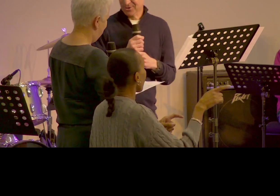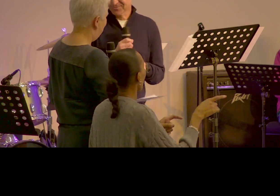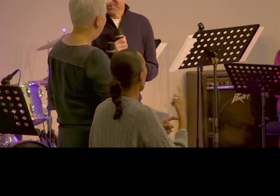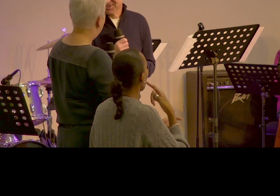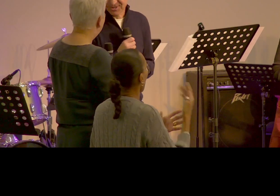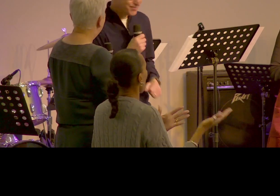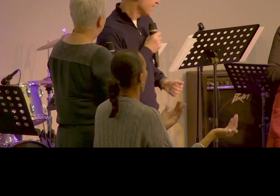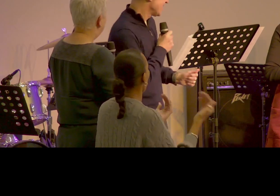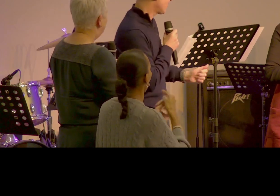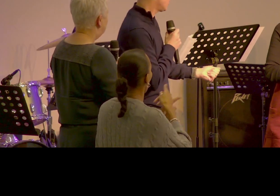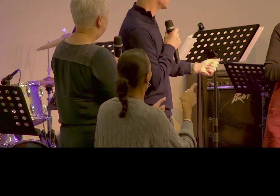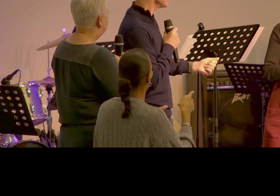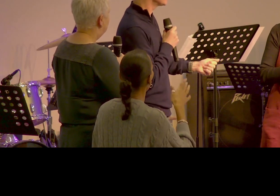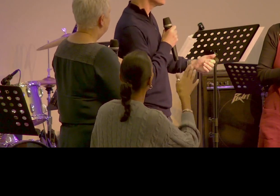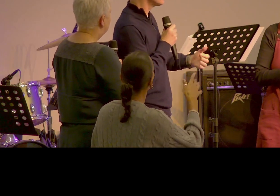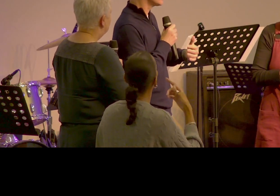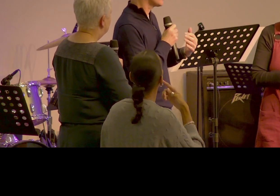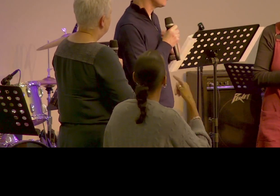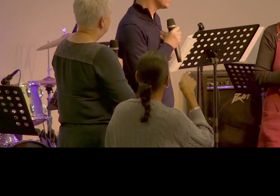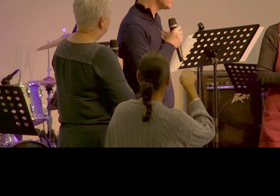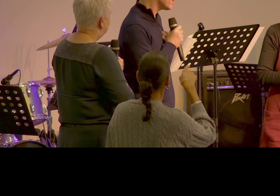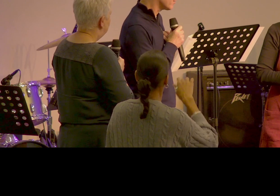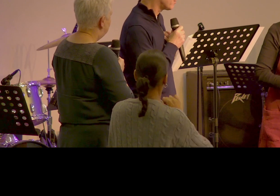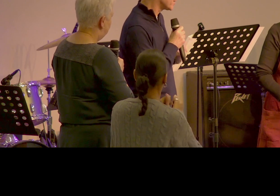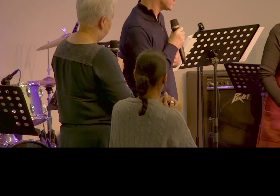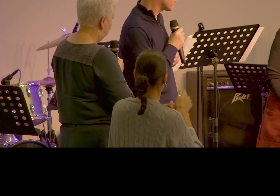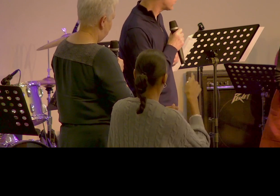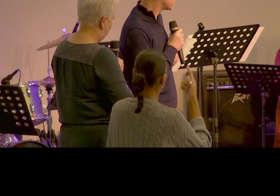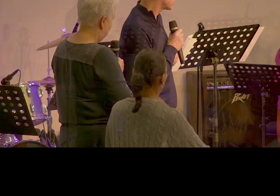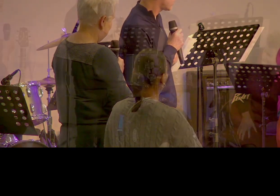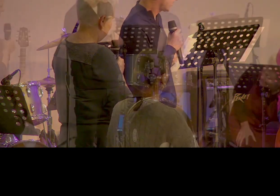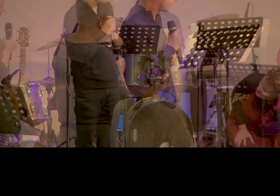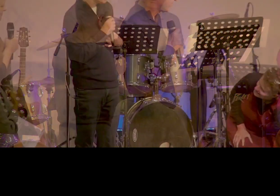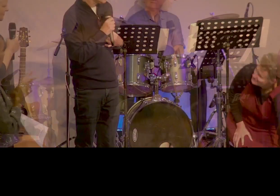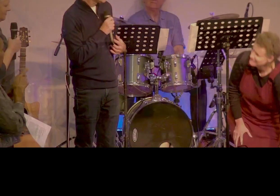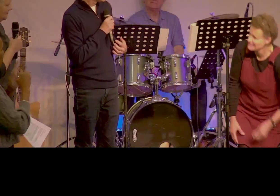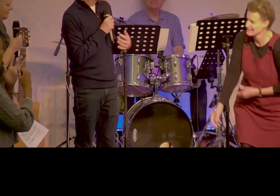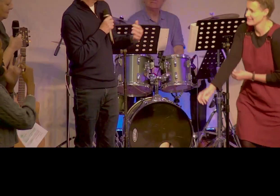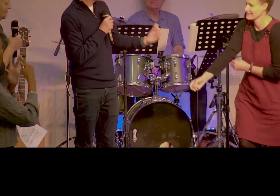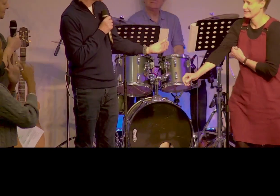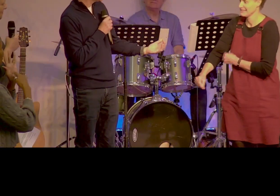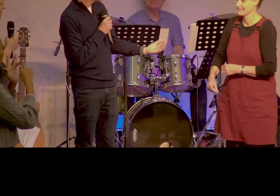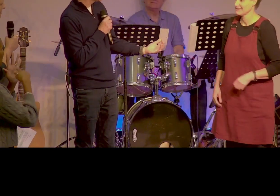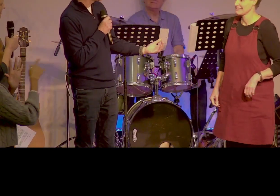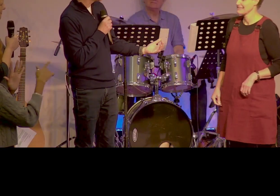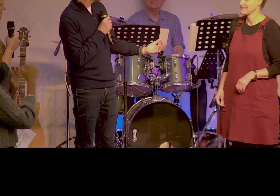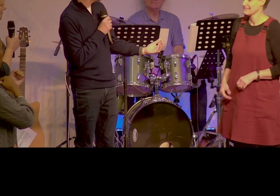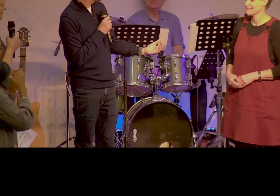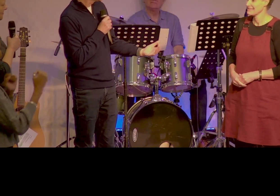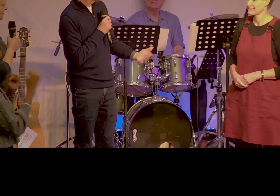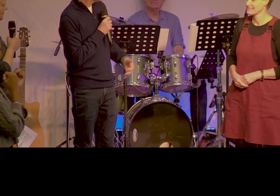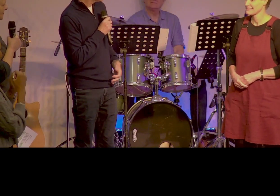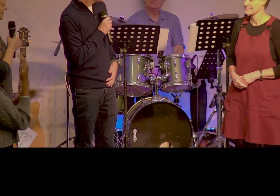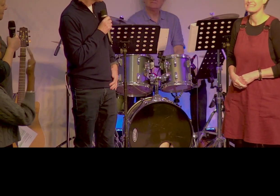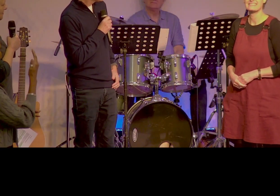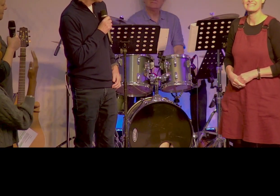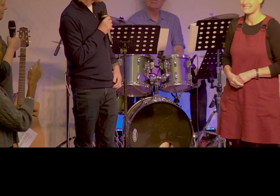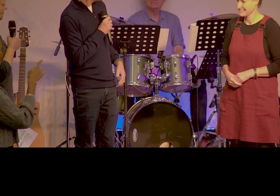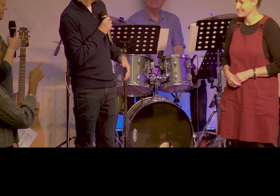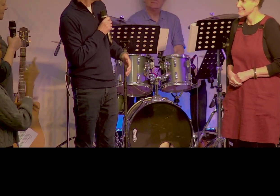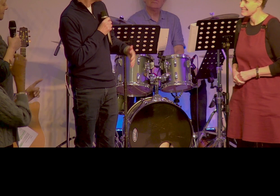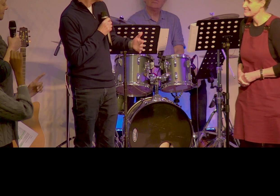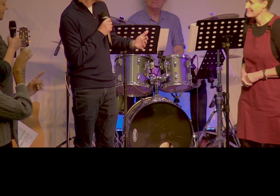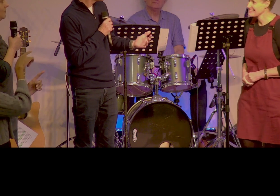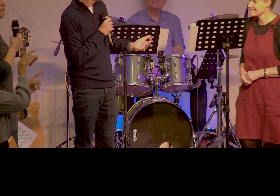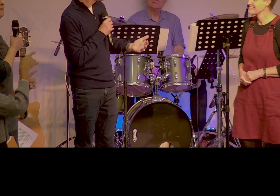saying a welcome to you. Now, I said you're a colleague of myself and Simon. You're a Baptist minister.